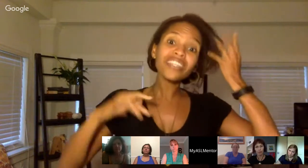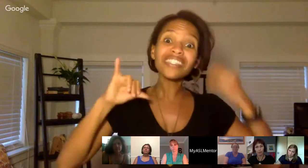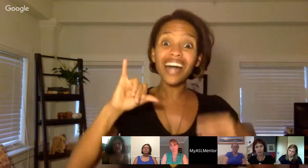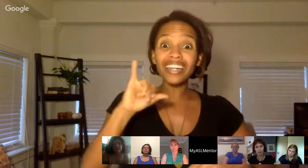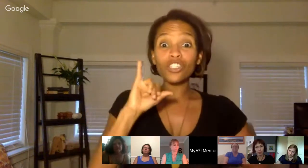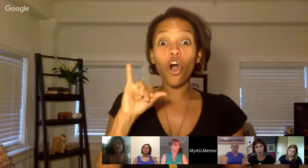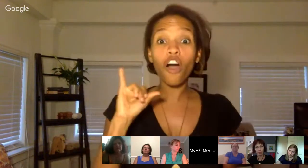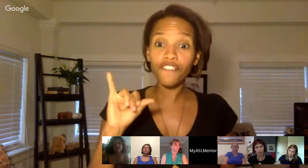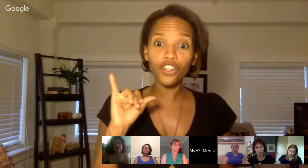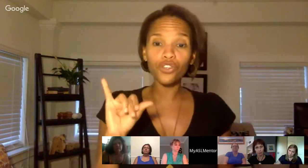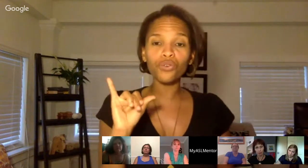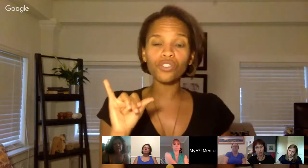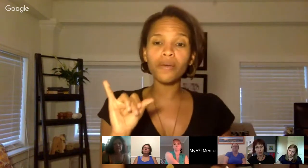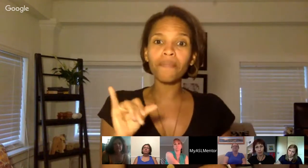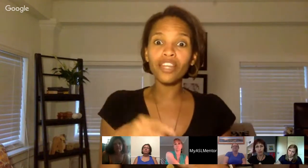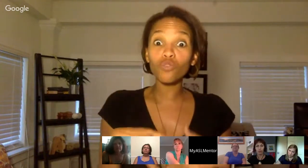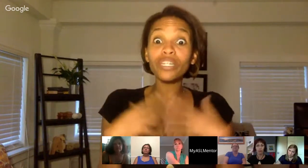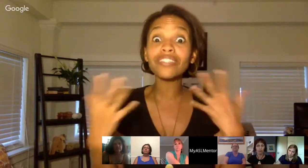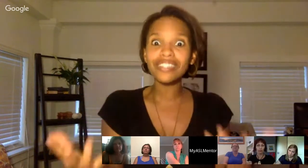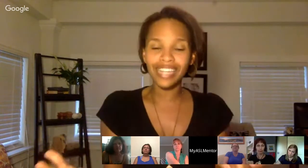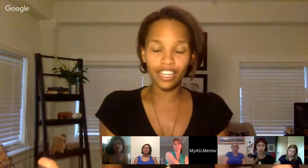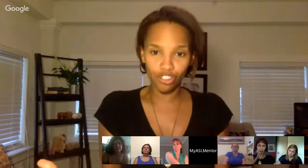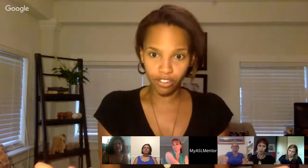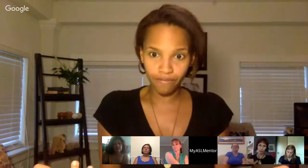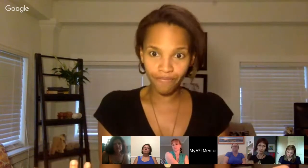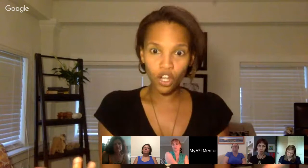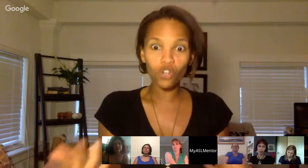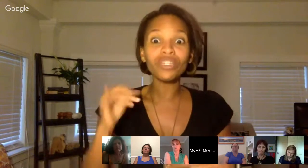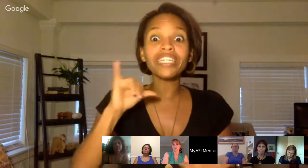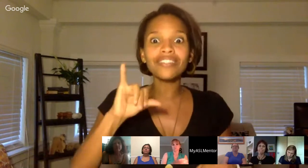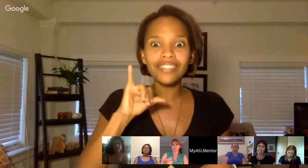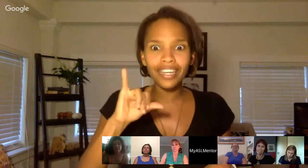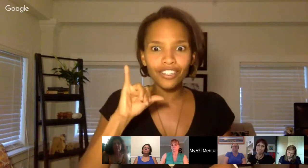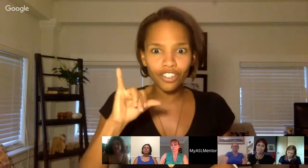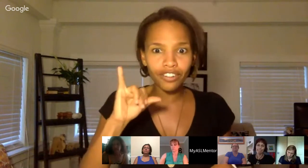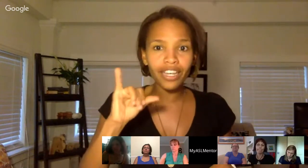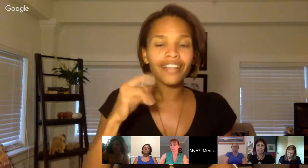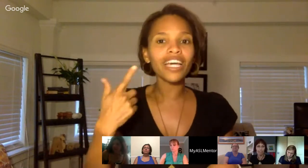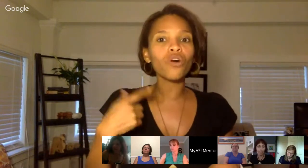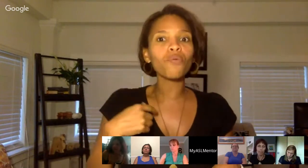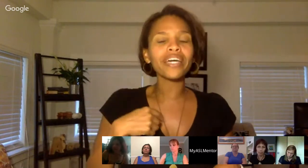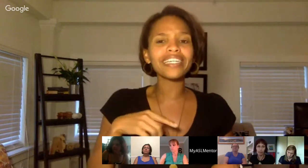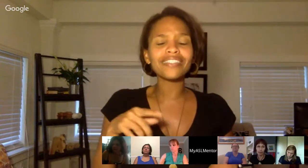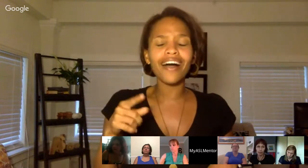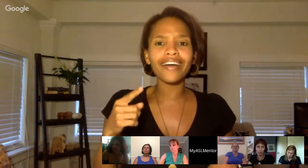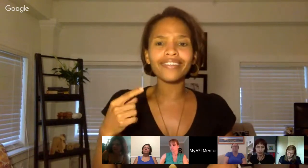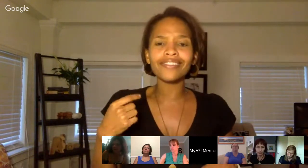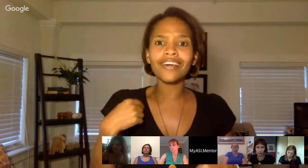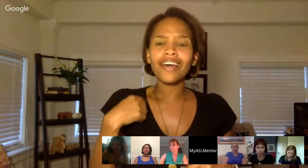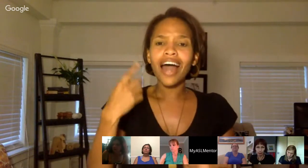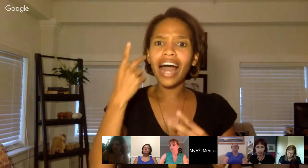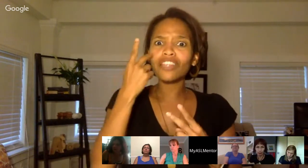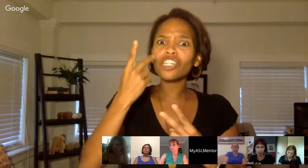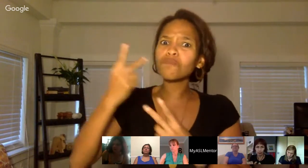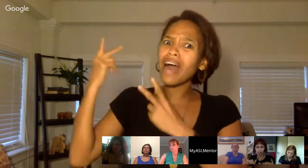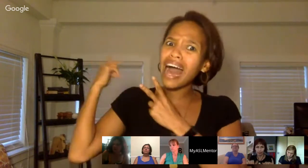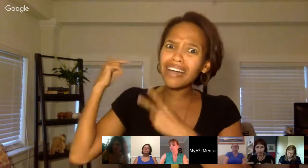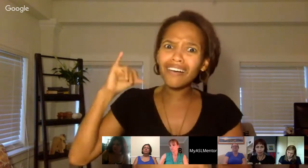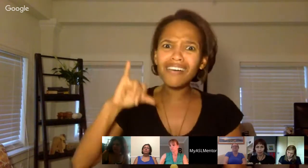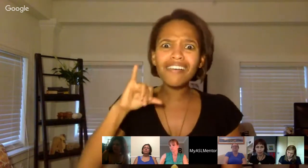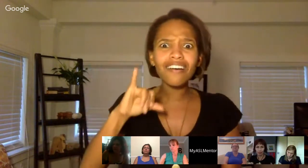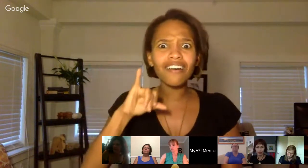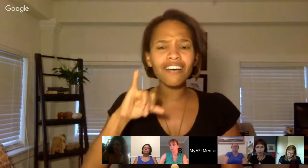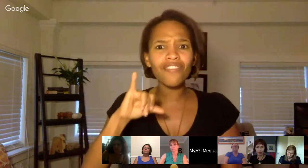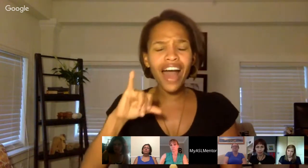So this sign is often used to mean a realization. Like at one point he signs, I looked